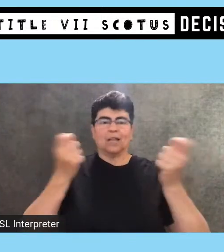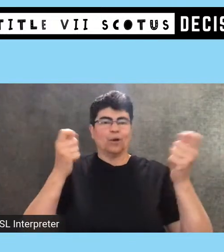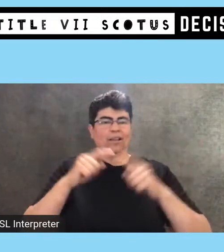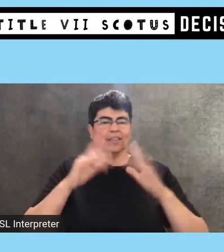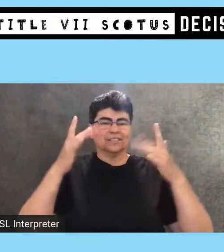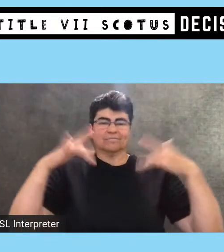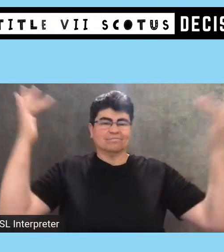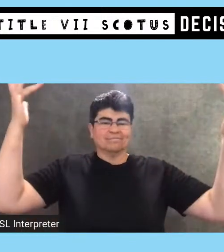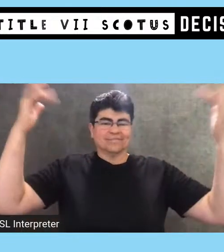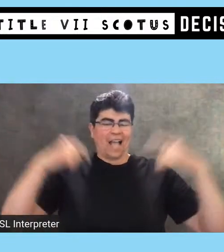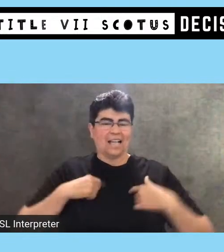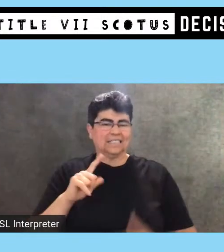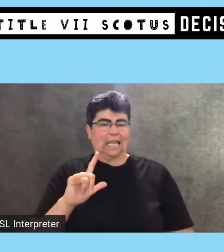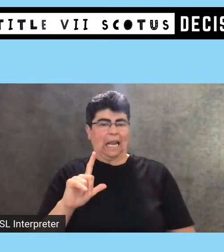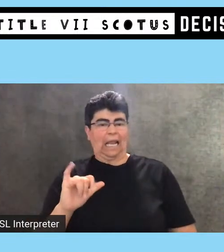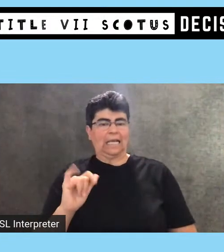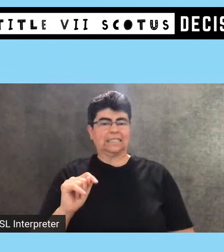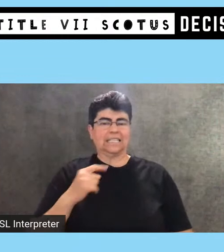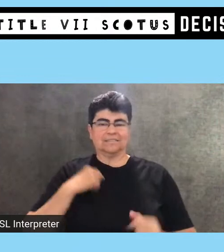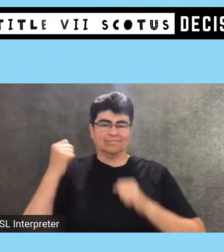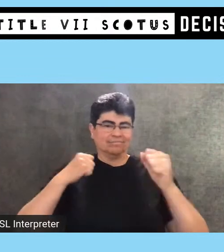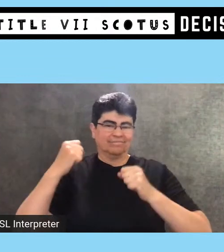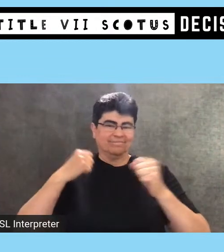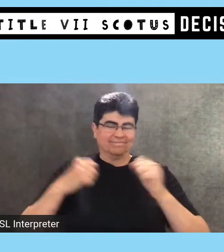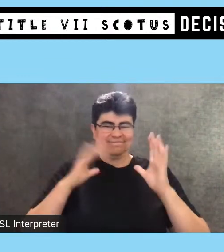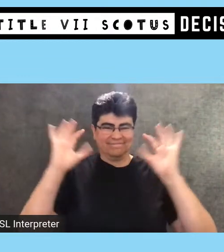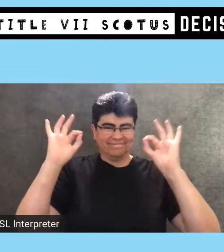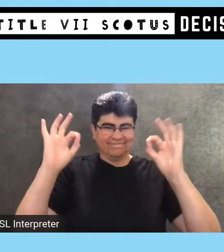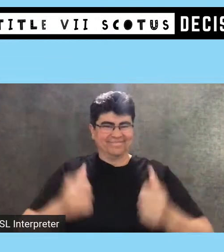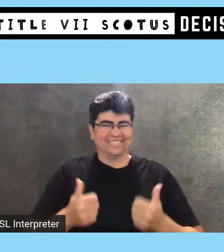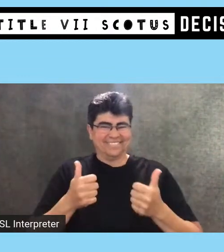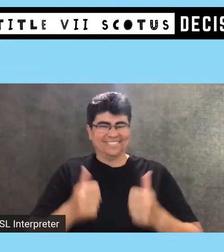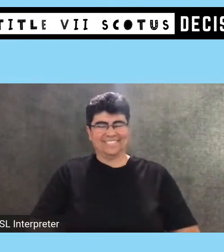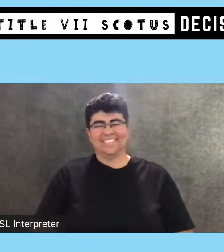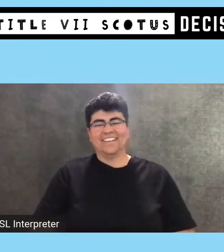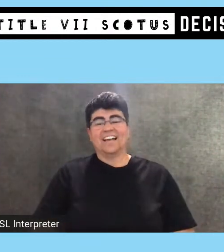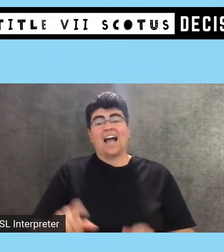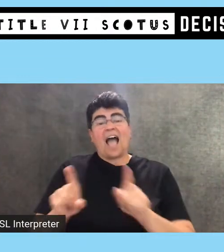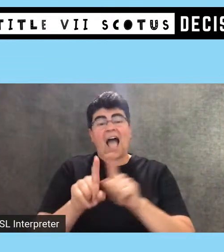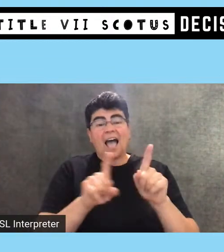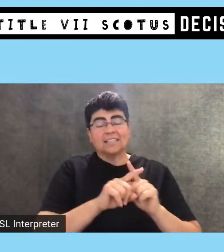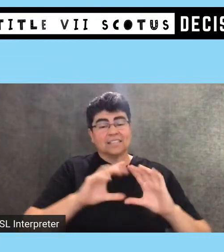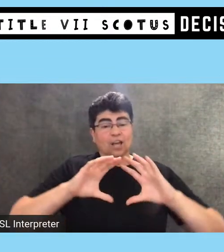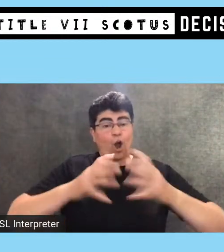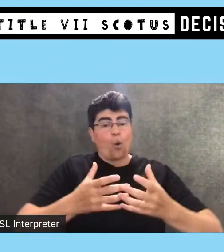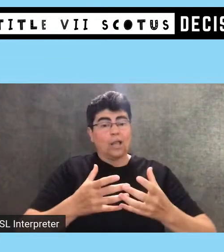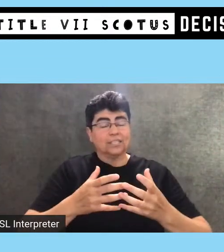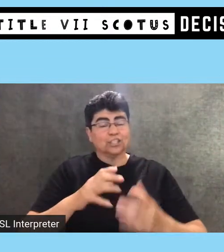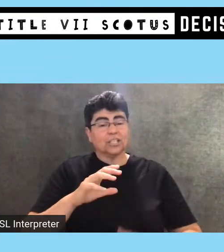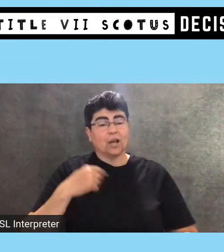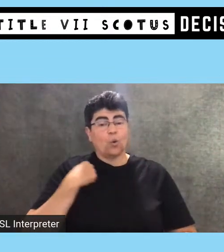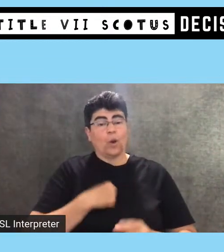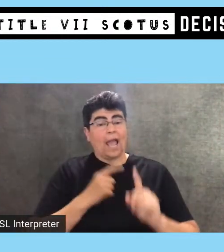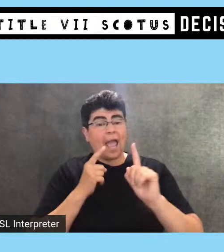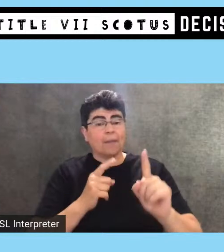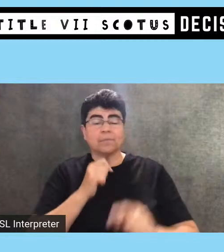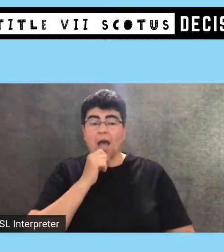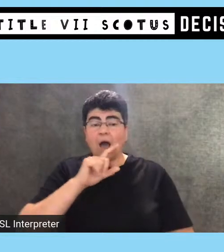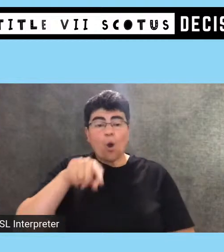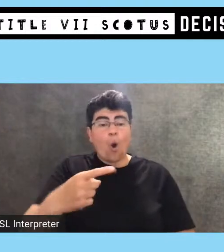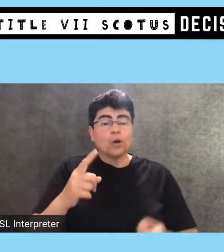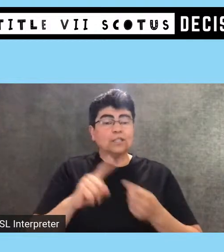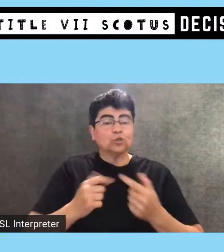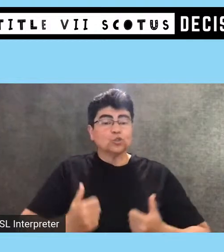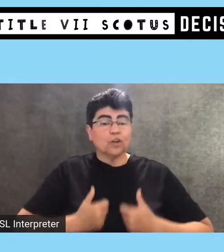lit. I'm so happy for us. Level up, yes. As the coalition, we aim not only to survive,